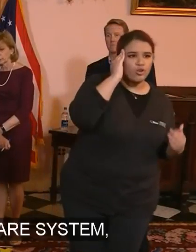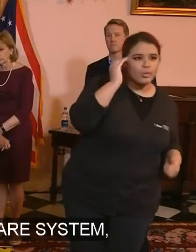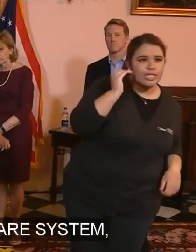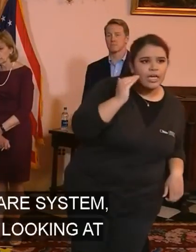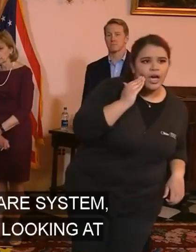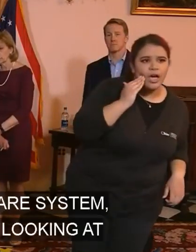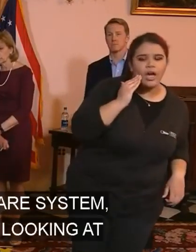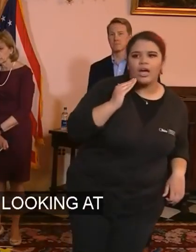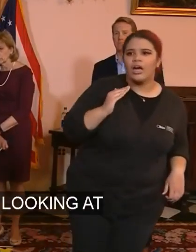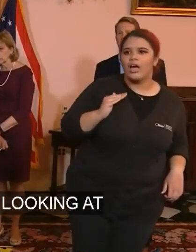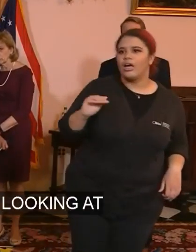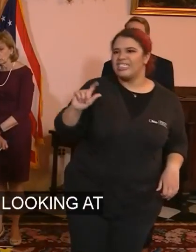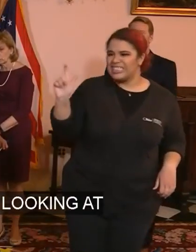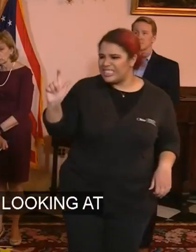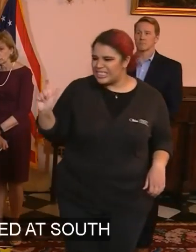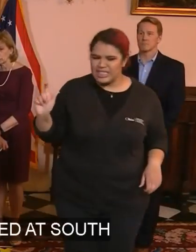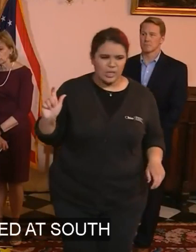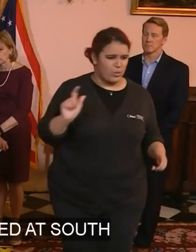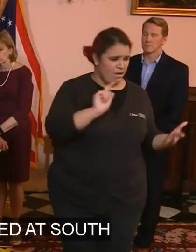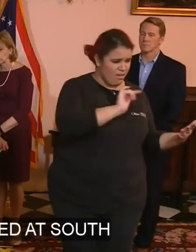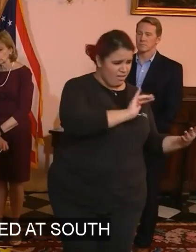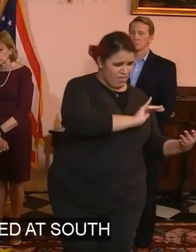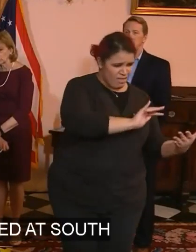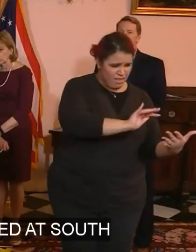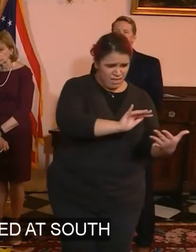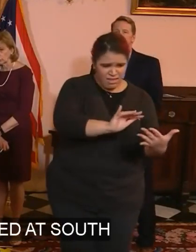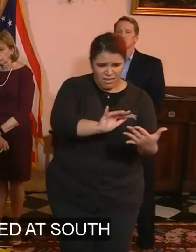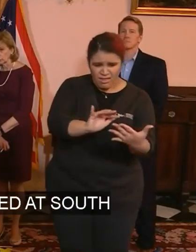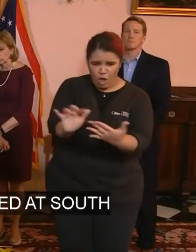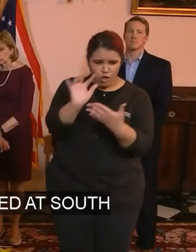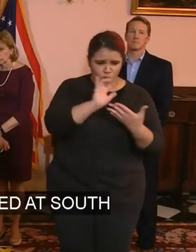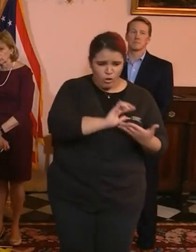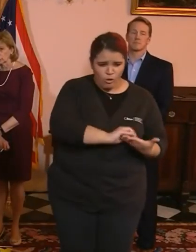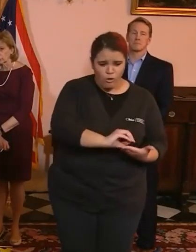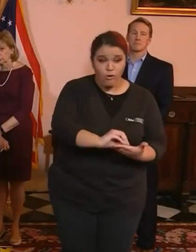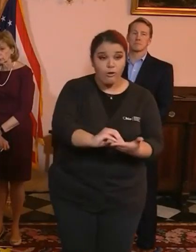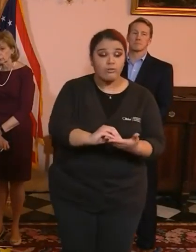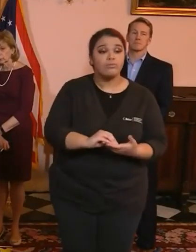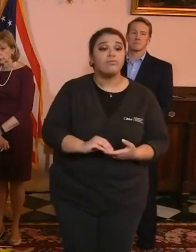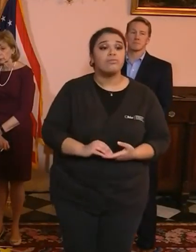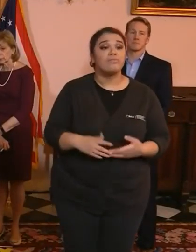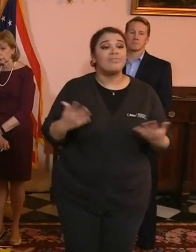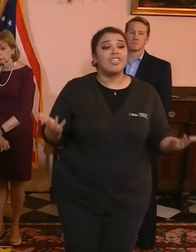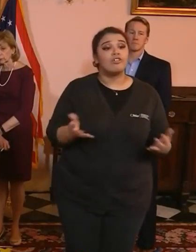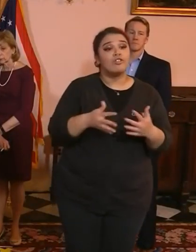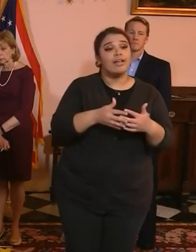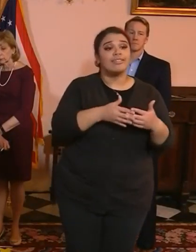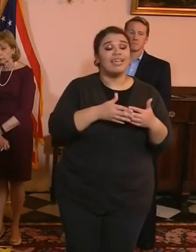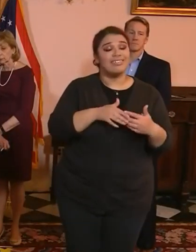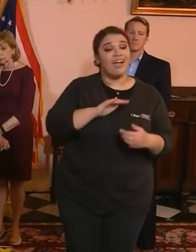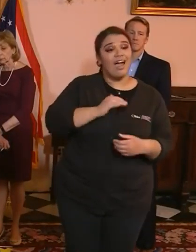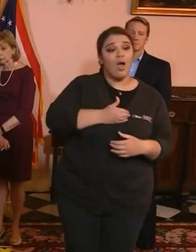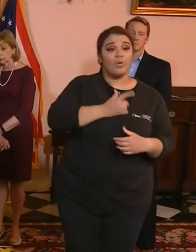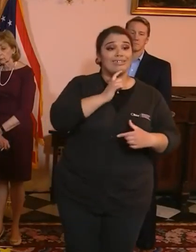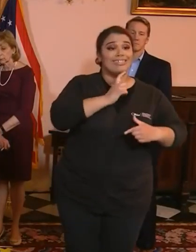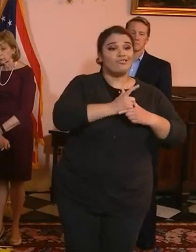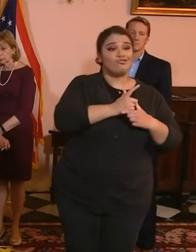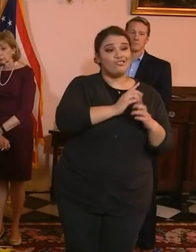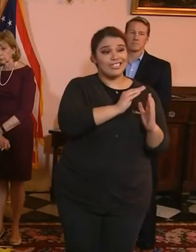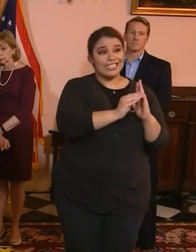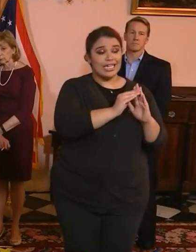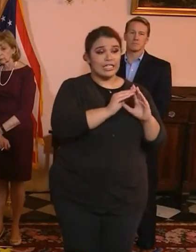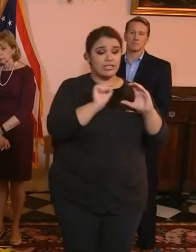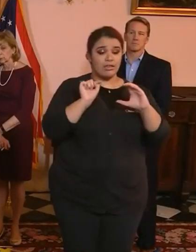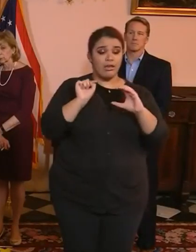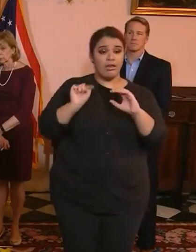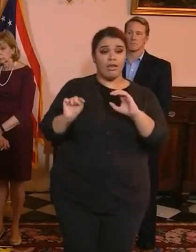look at, we want to learn from them. We're looking at our sister cities here in the United States and what's working and not working, and we're talking to